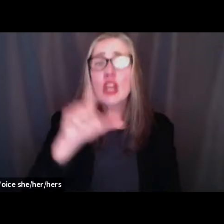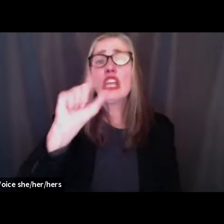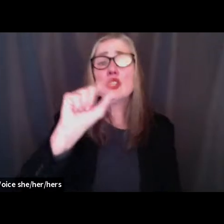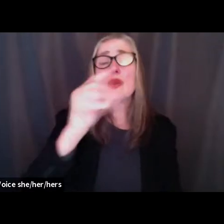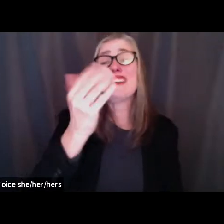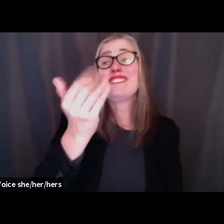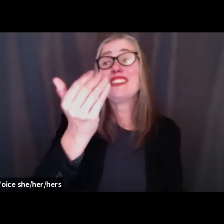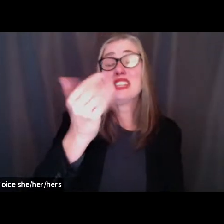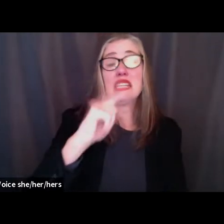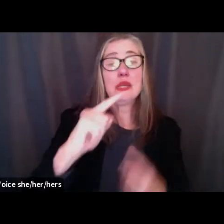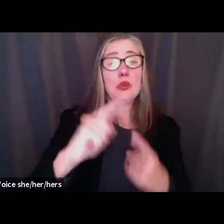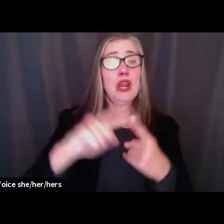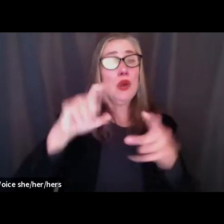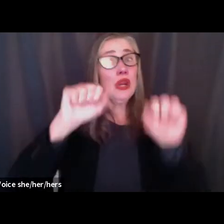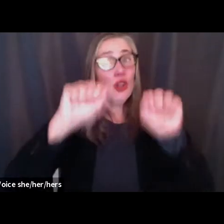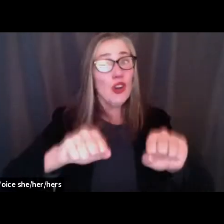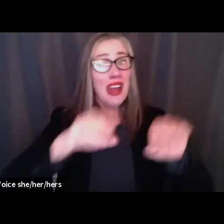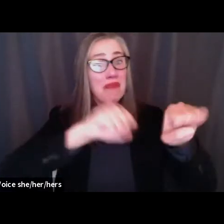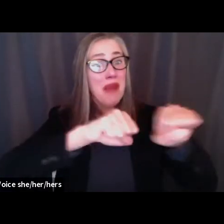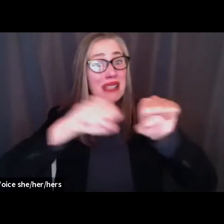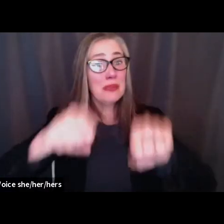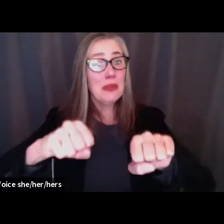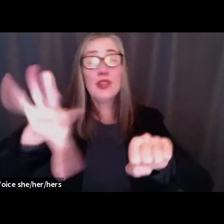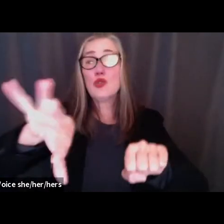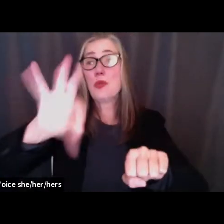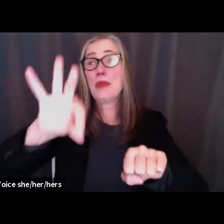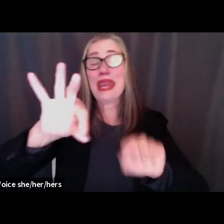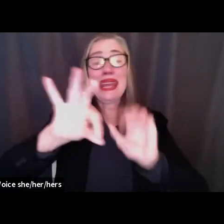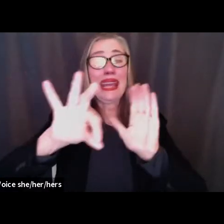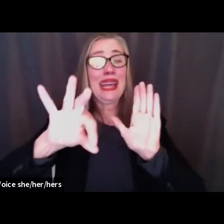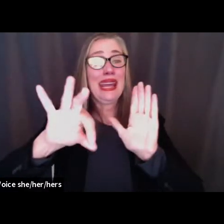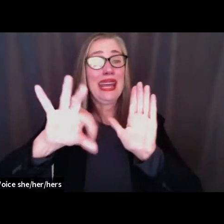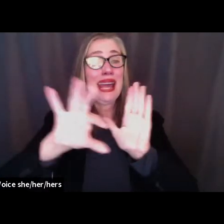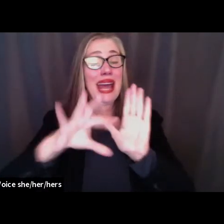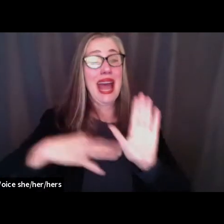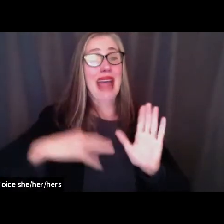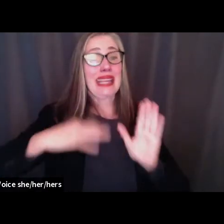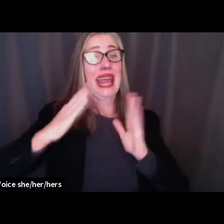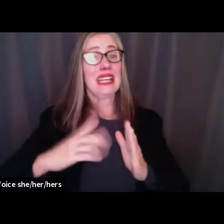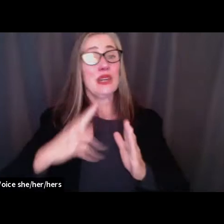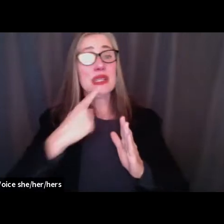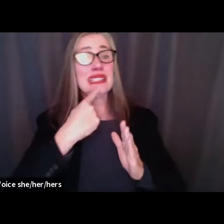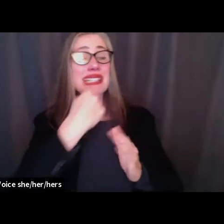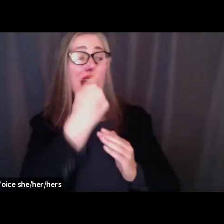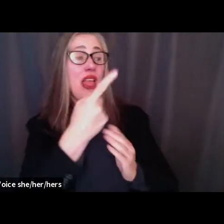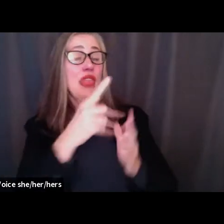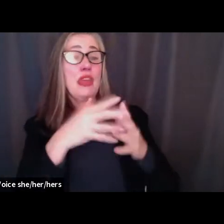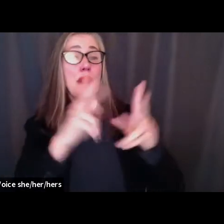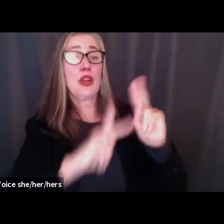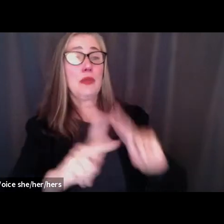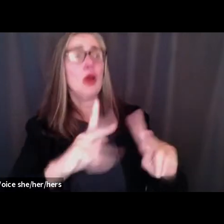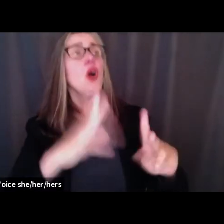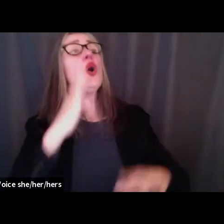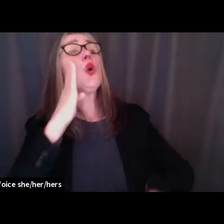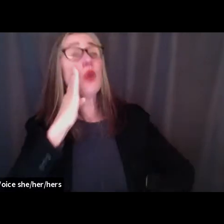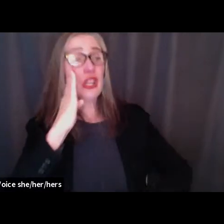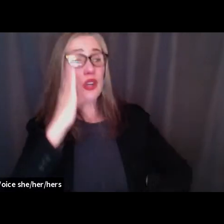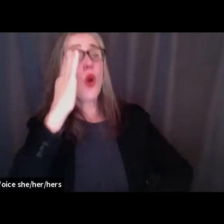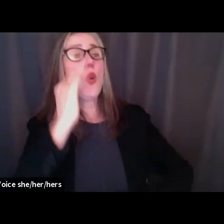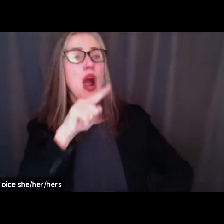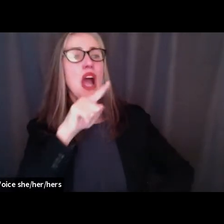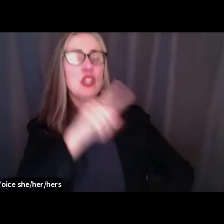2015, where we could have a candidate who would just say to the American people, we know why you